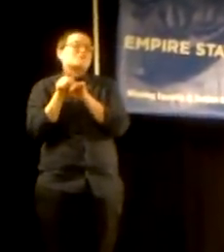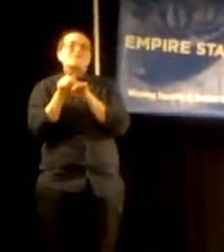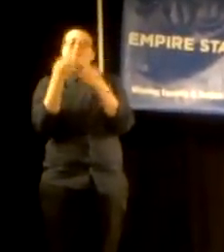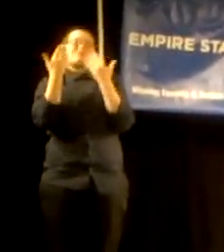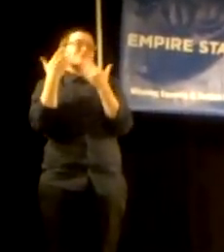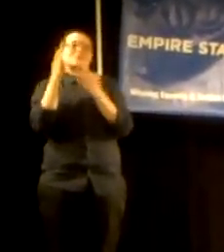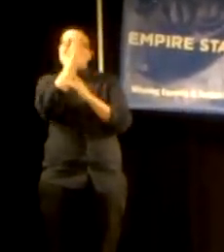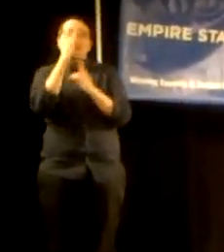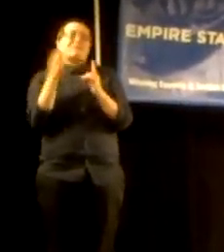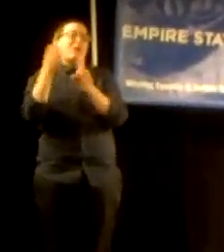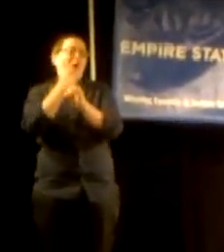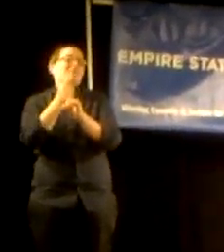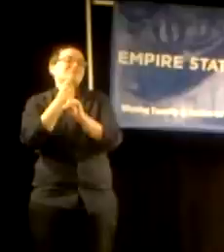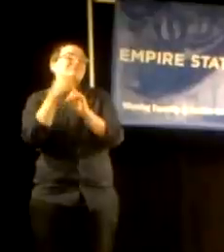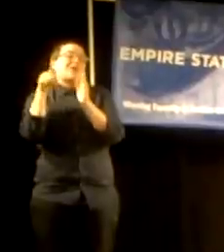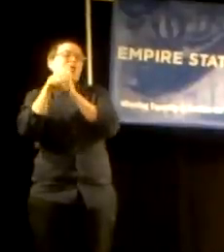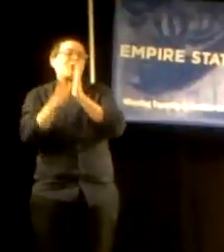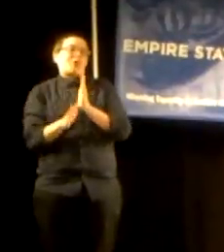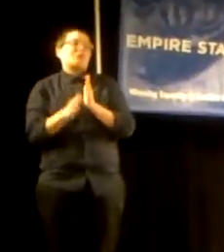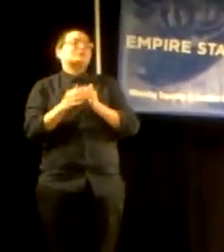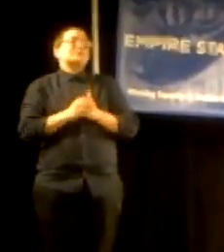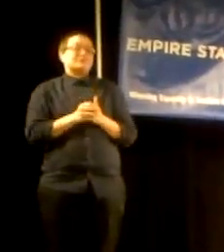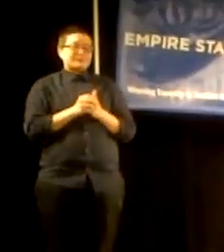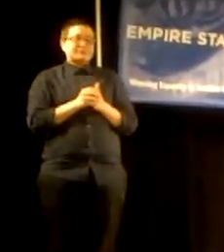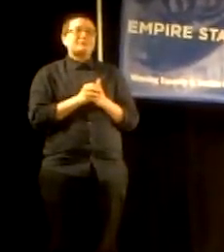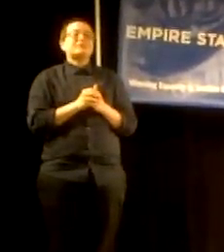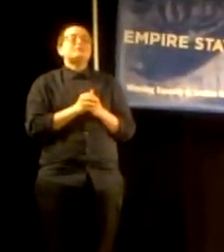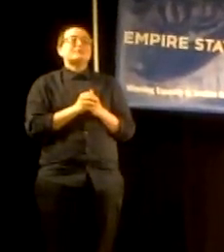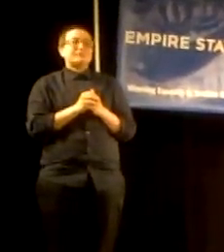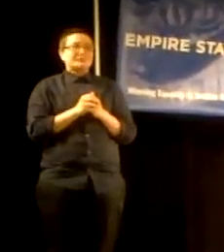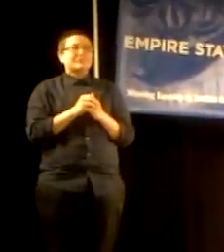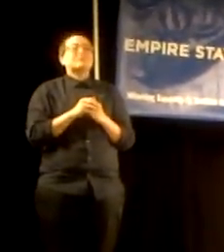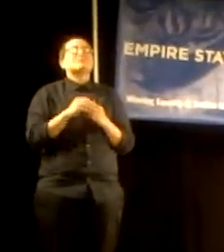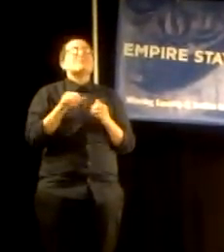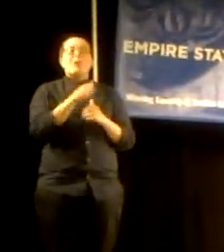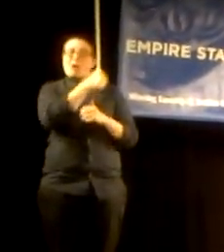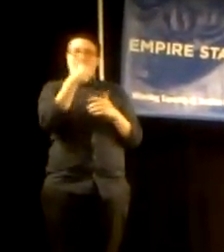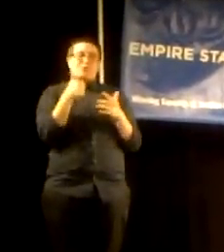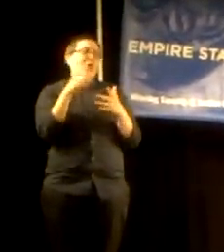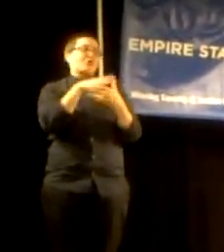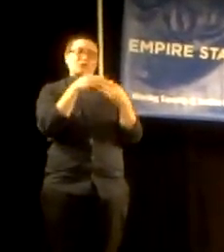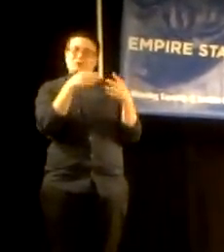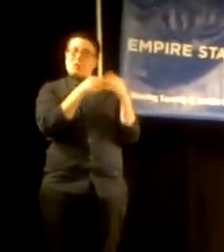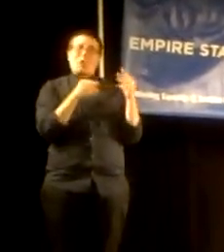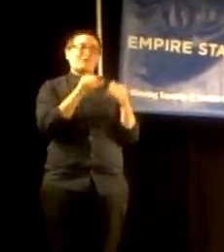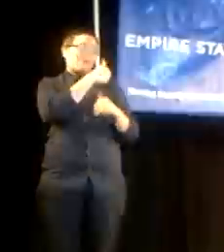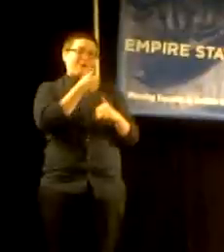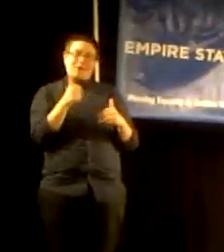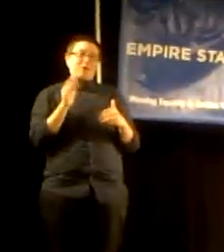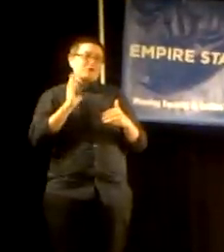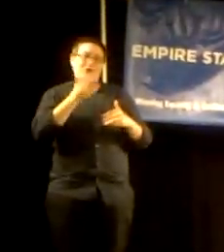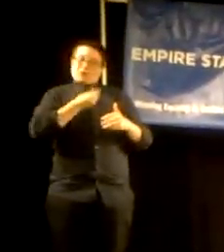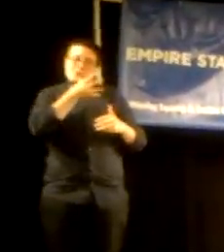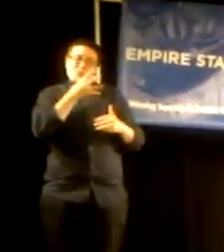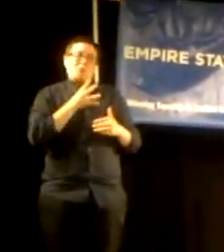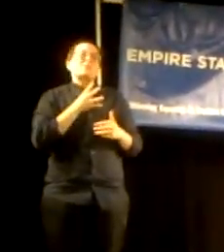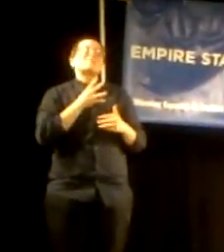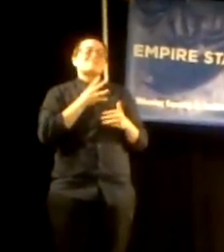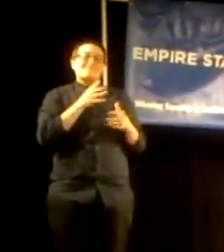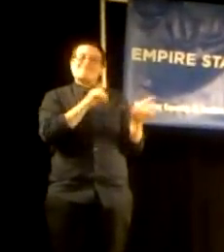another African-American transgender woman who was shot and killed in Oakland, California, only a few days after Paige's death.